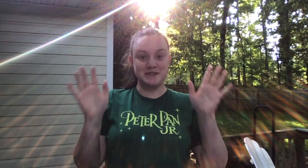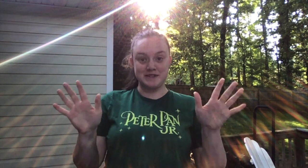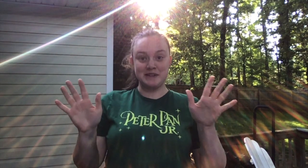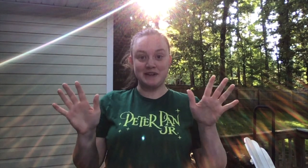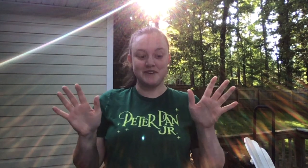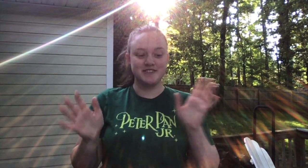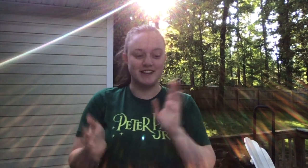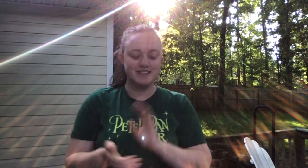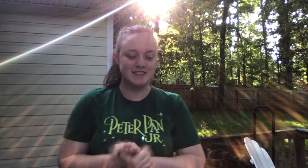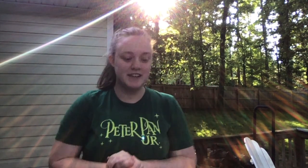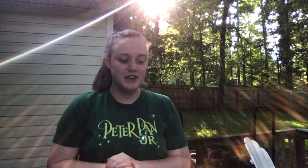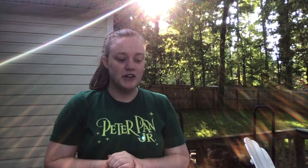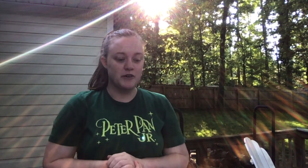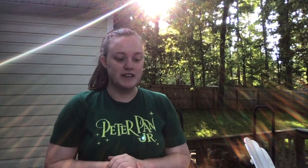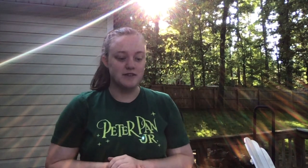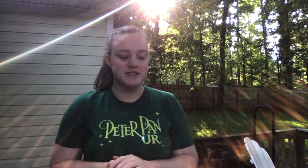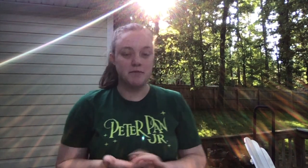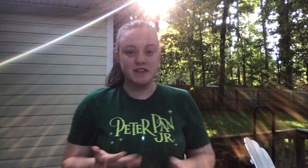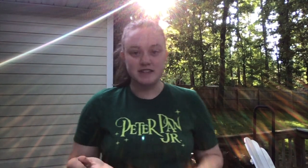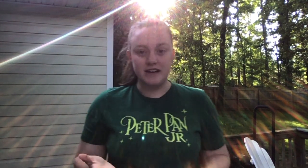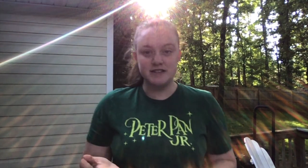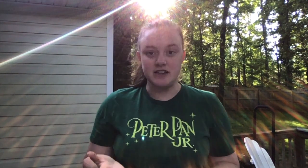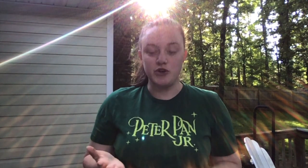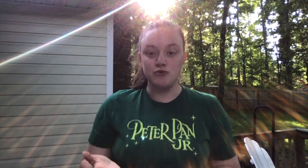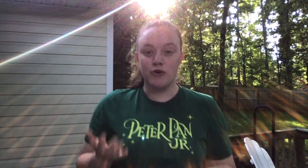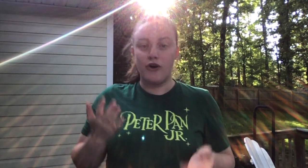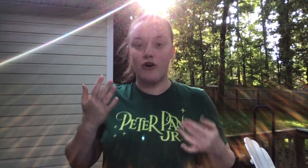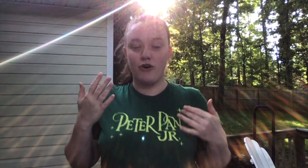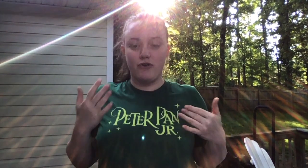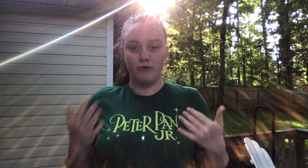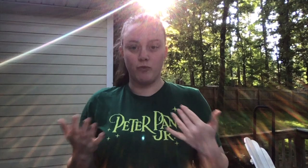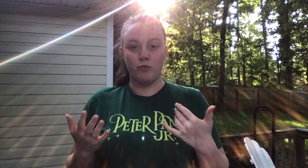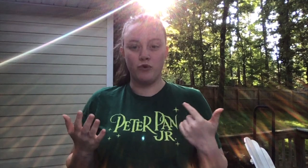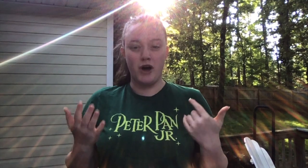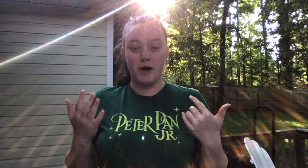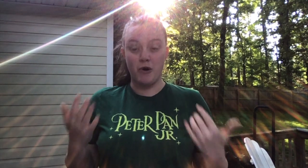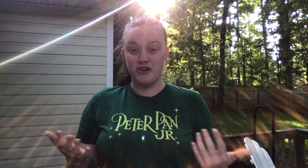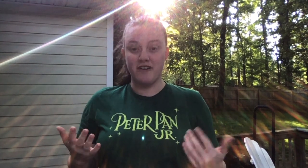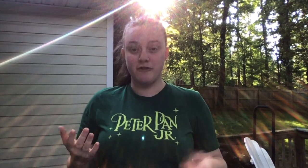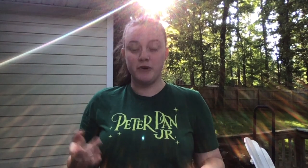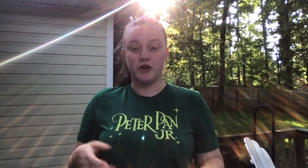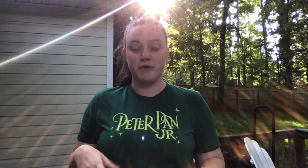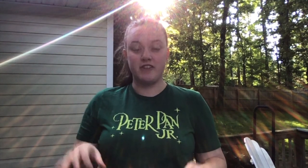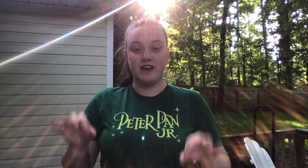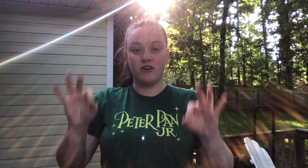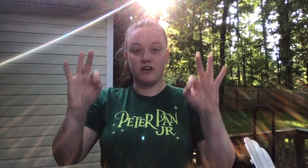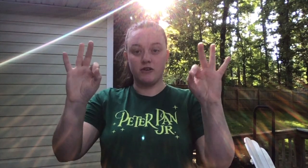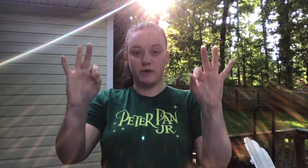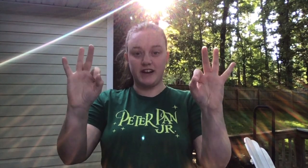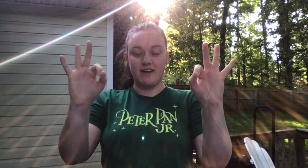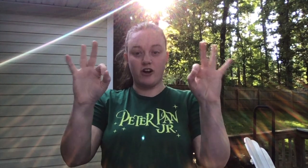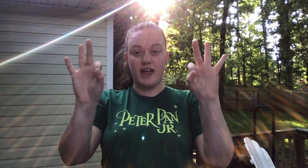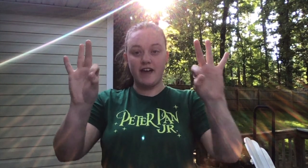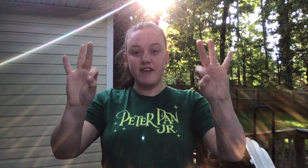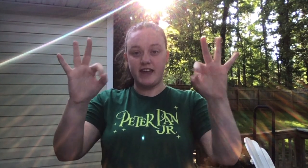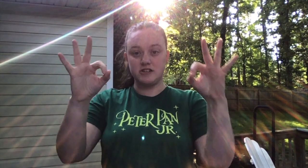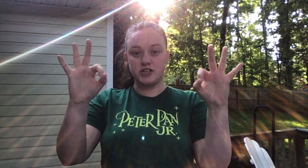a lot of new signs. Okay, so some of the signs that you are not familiar with yet are, we're going to have our F hand